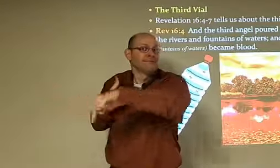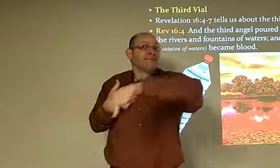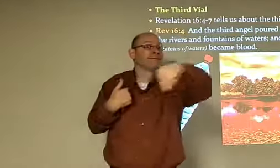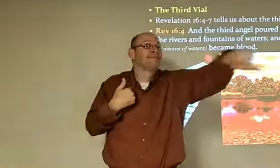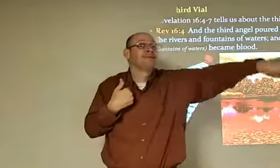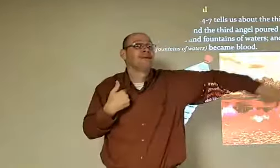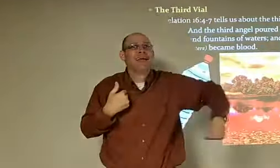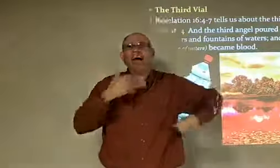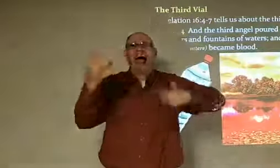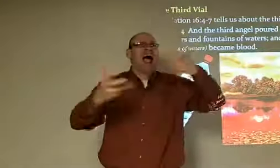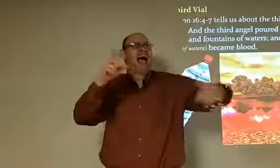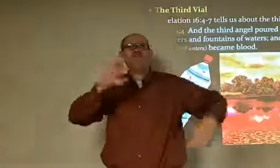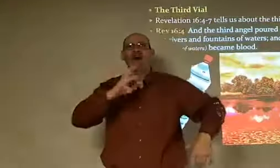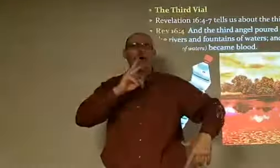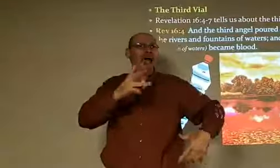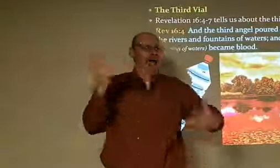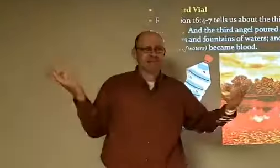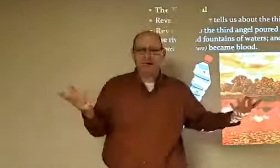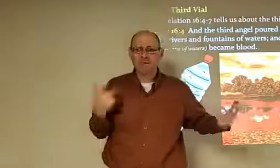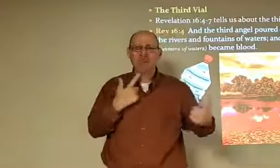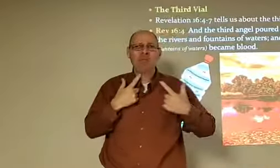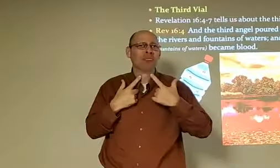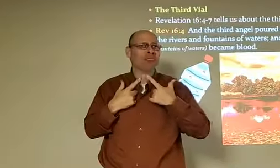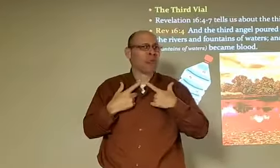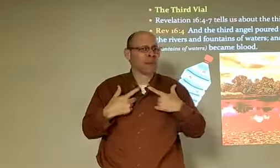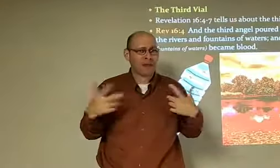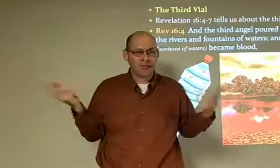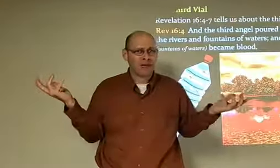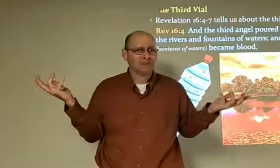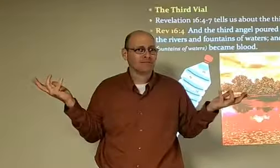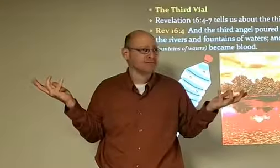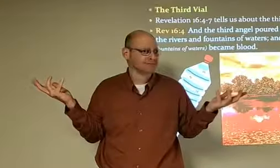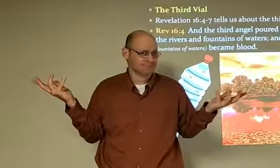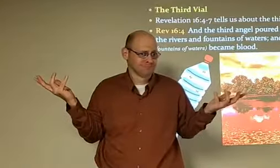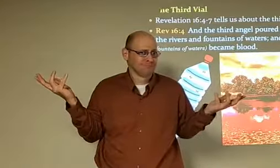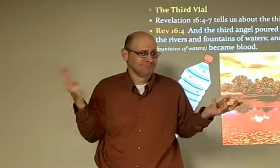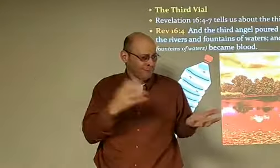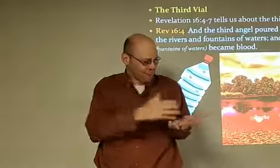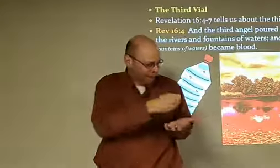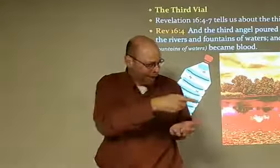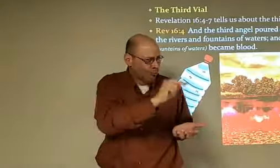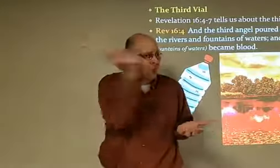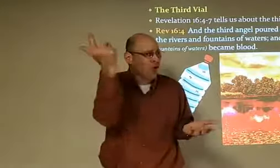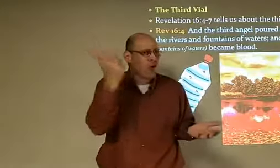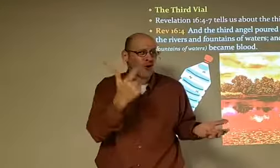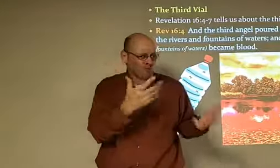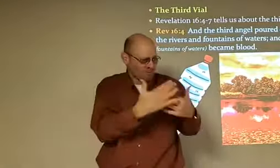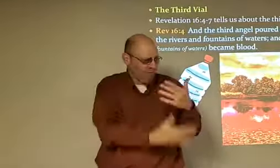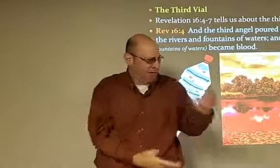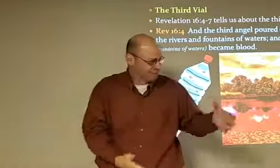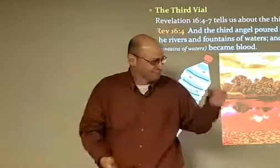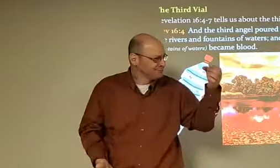hiding. But others will be crying out, what, you know, for their needs. And the bottled water is no